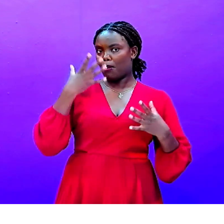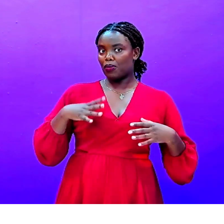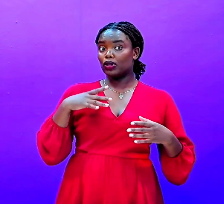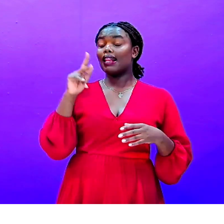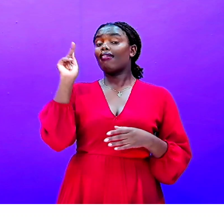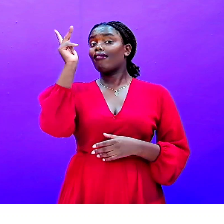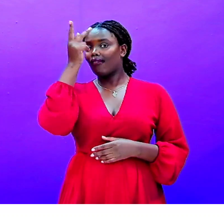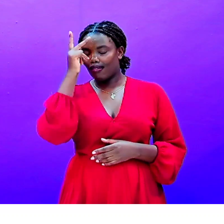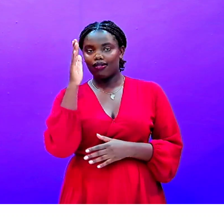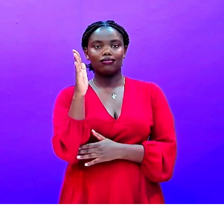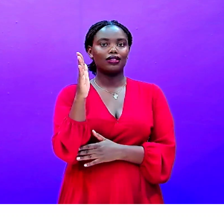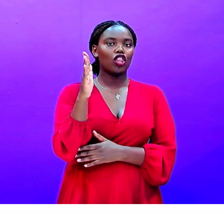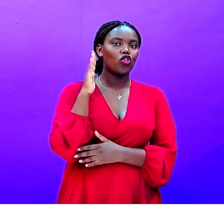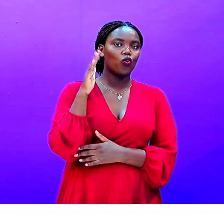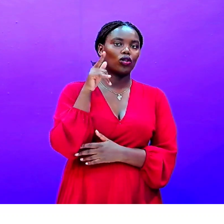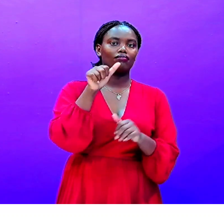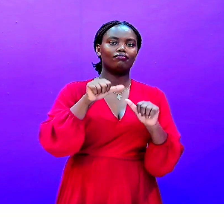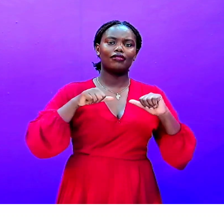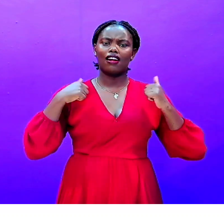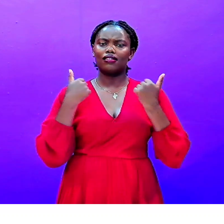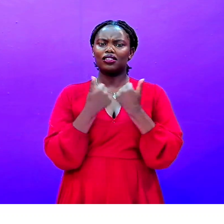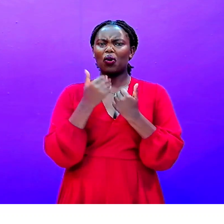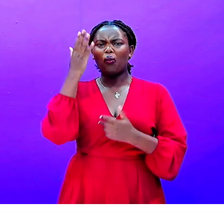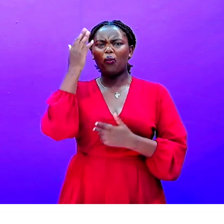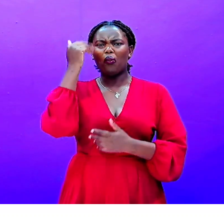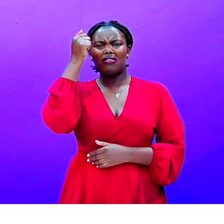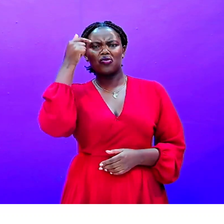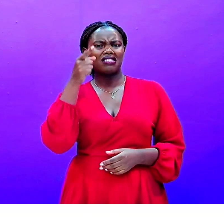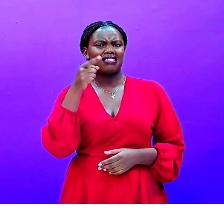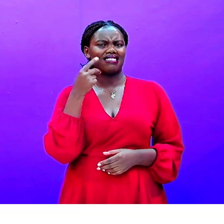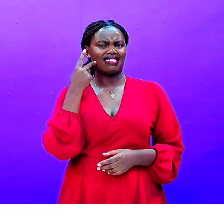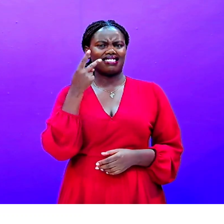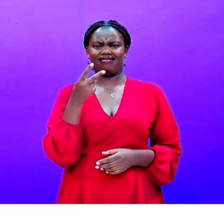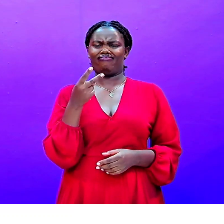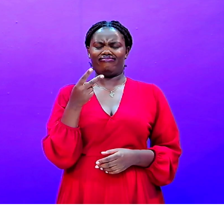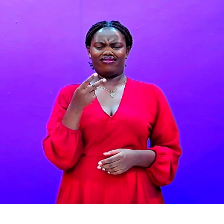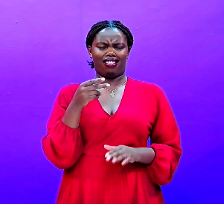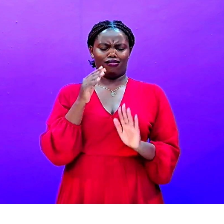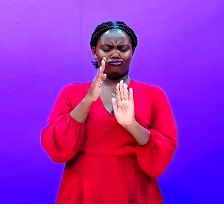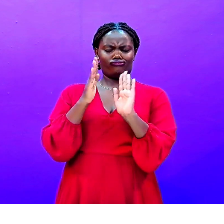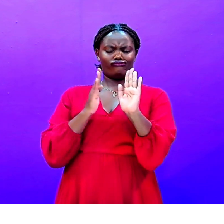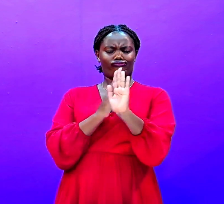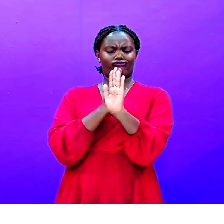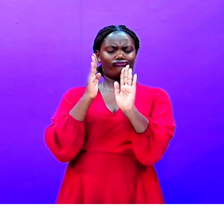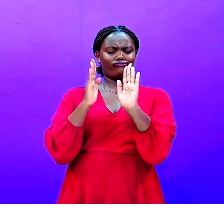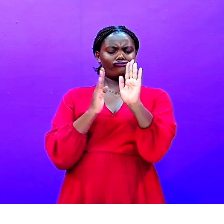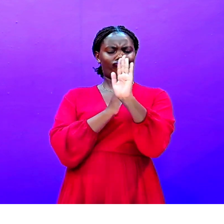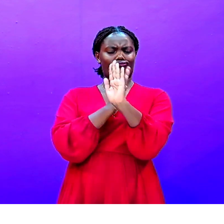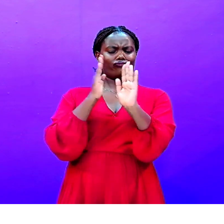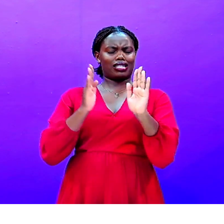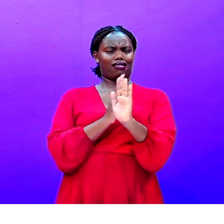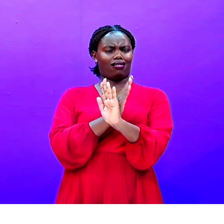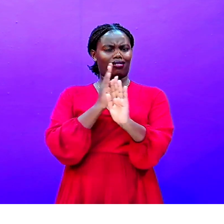security agencies of deliberately concealing the truth behind the death of Albert